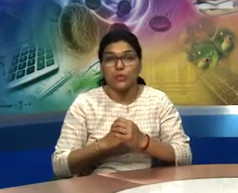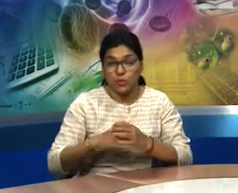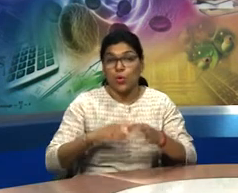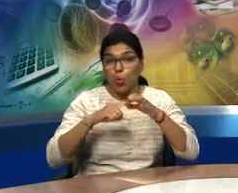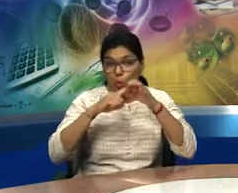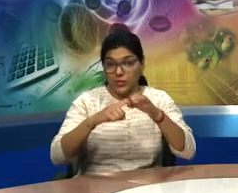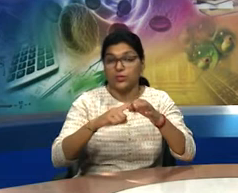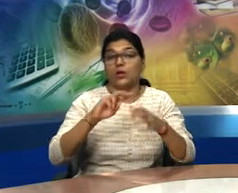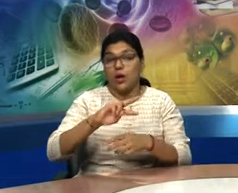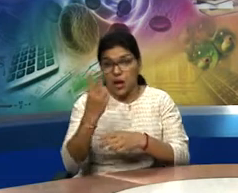Or